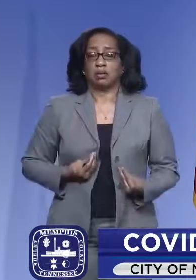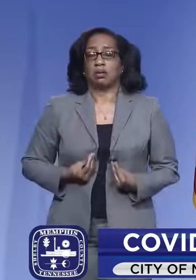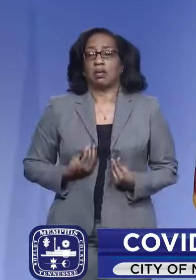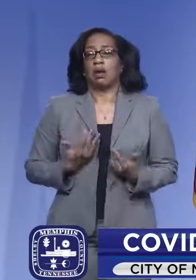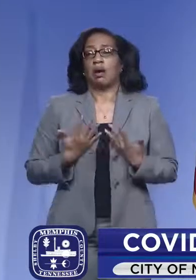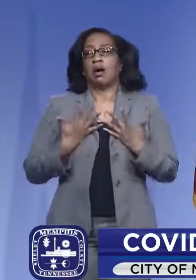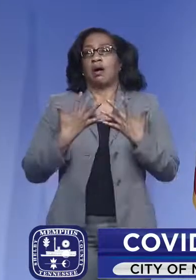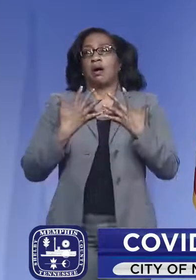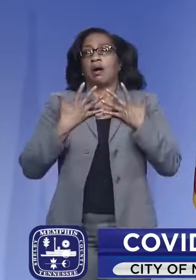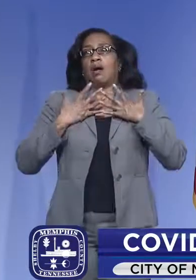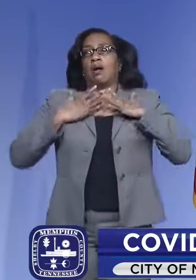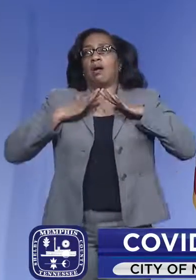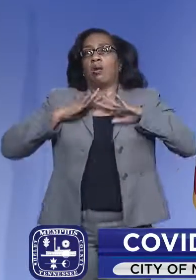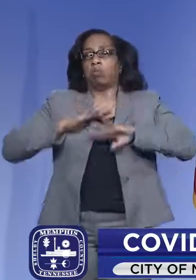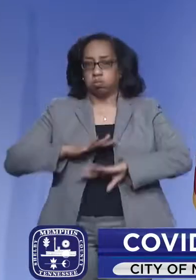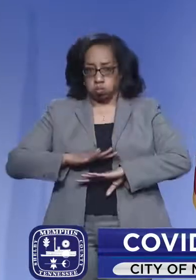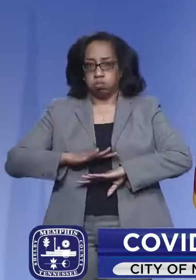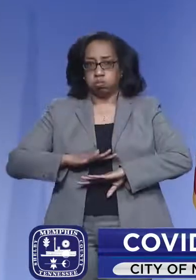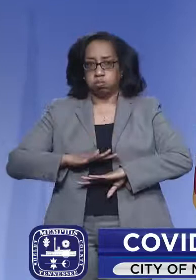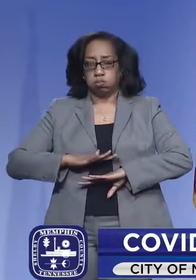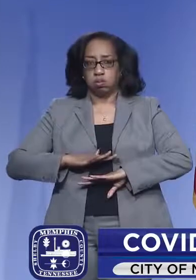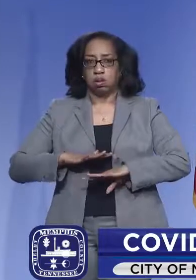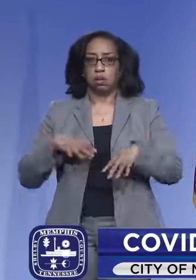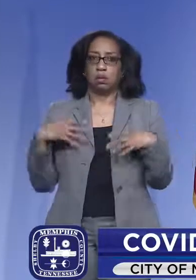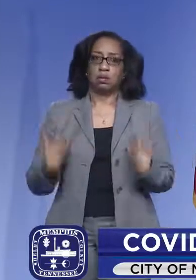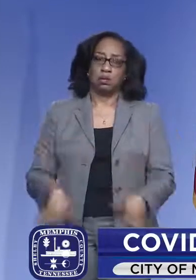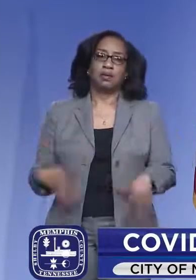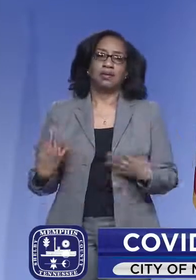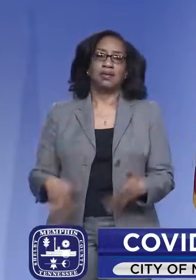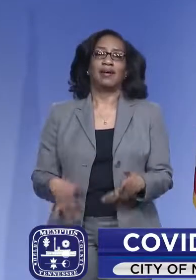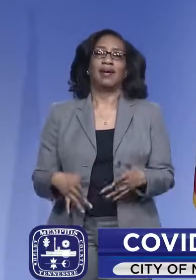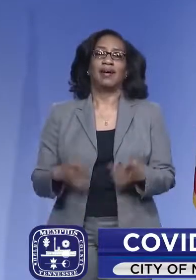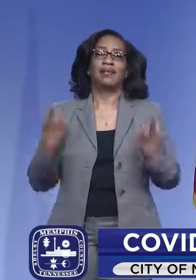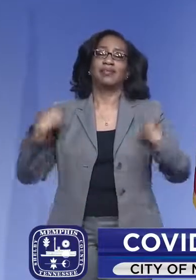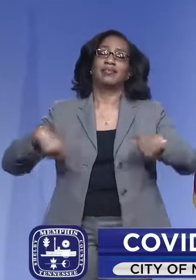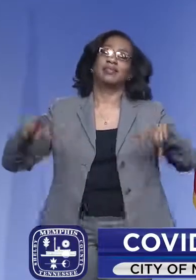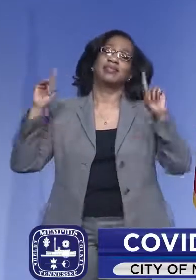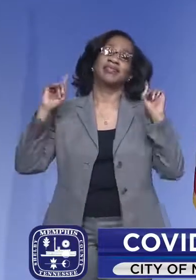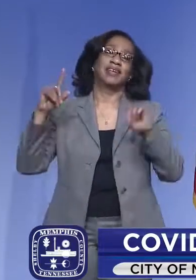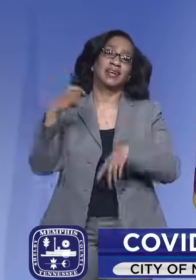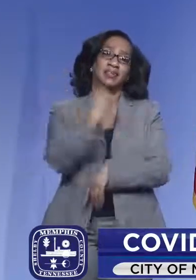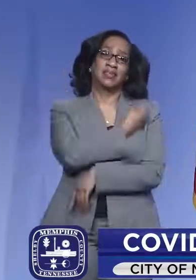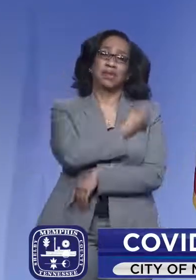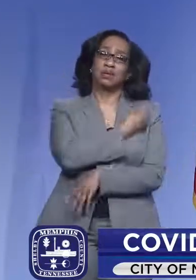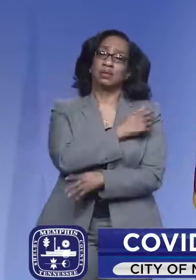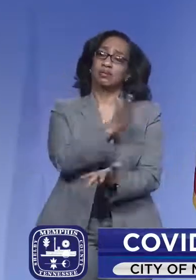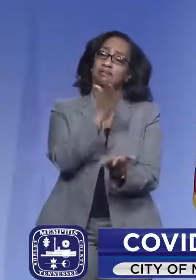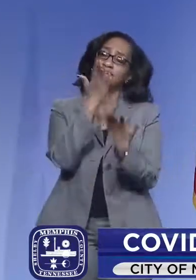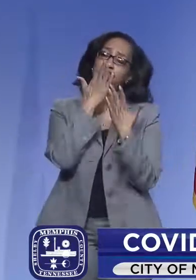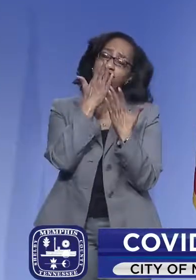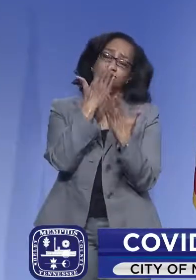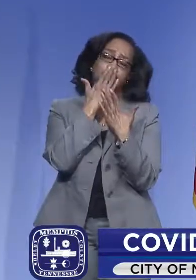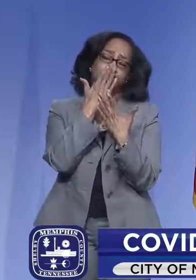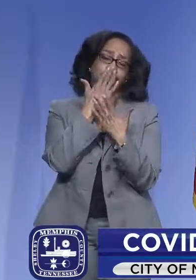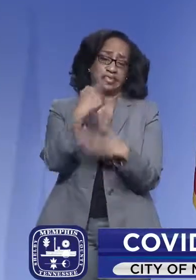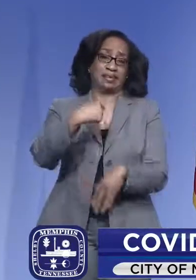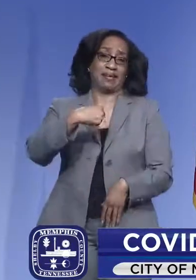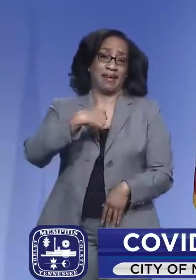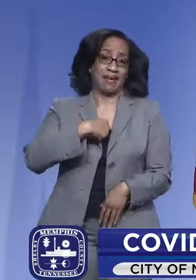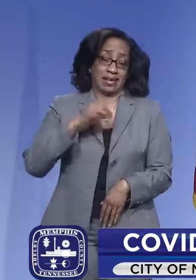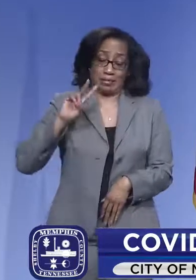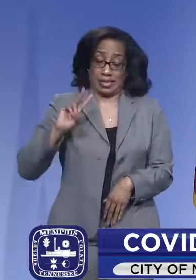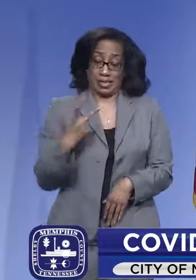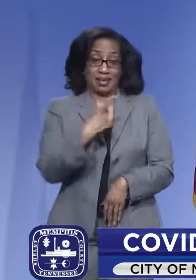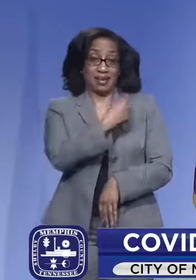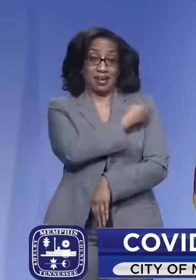relief. I made it to the point where I could get vaccinated. And I was grateful for the opportunity to get my second dose and to now